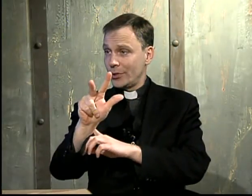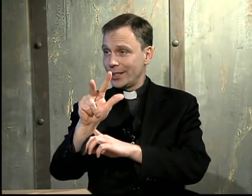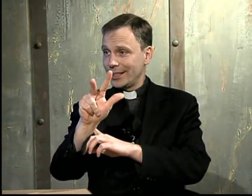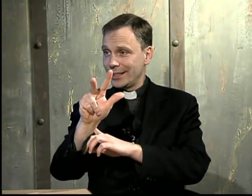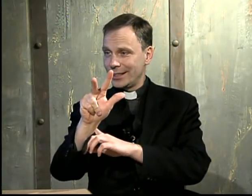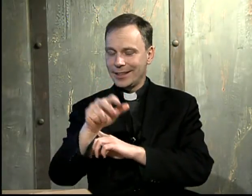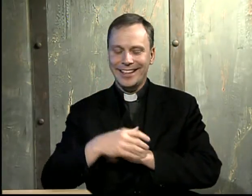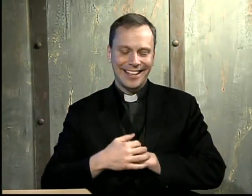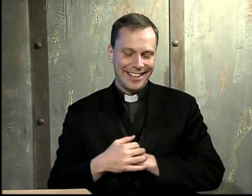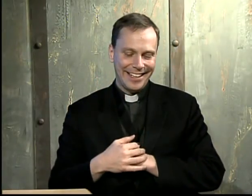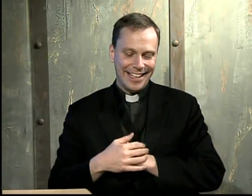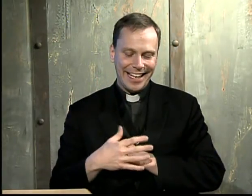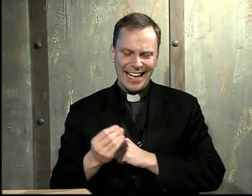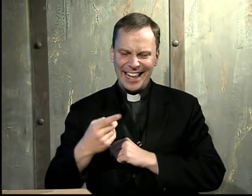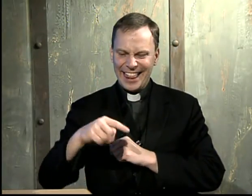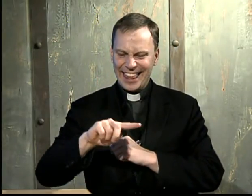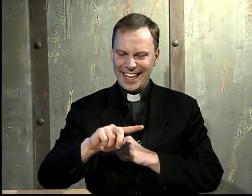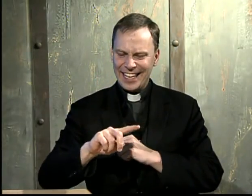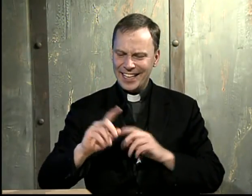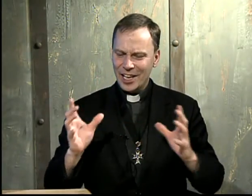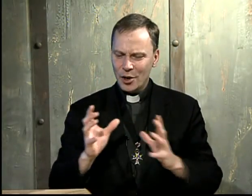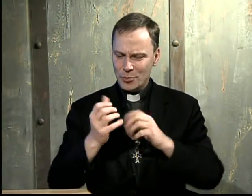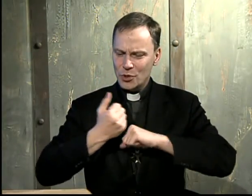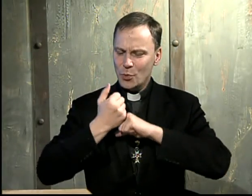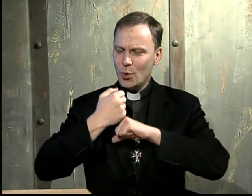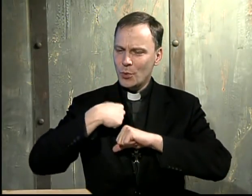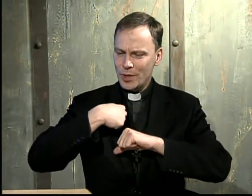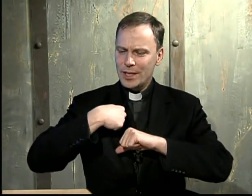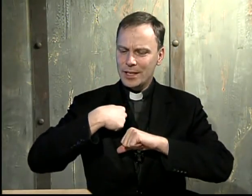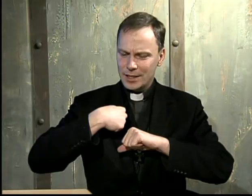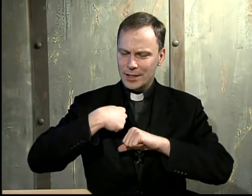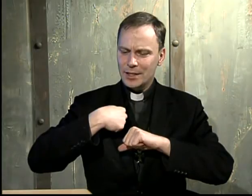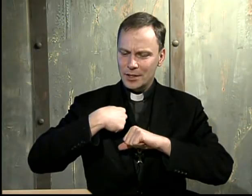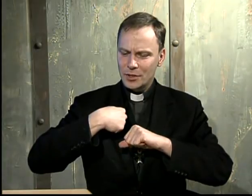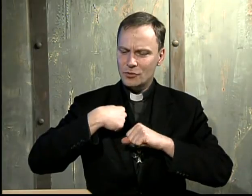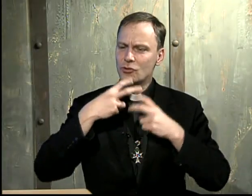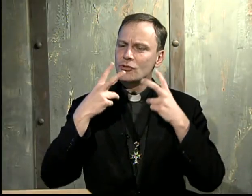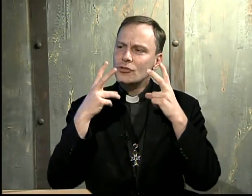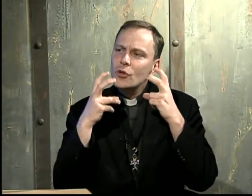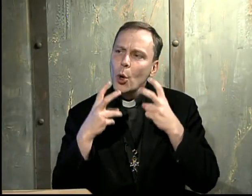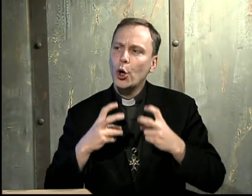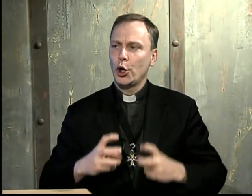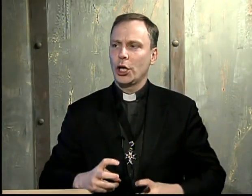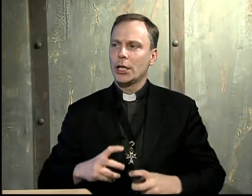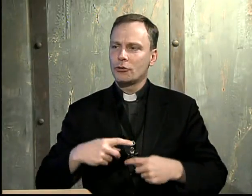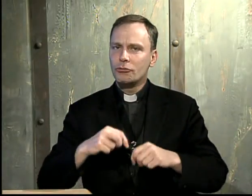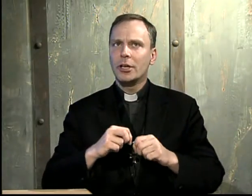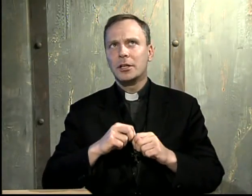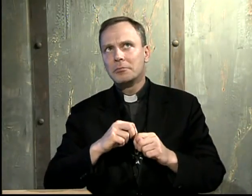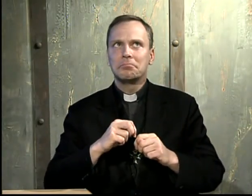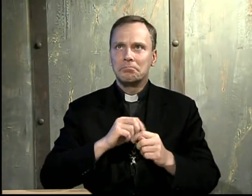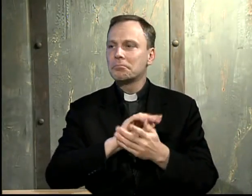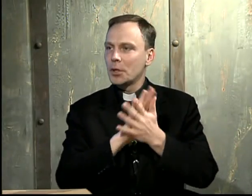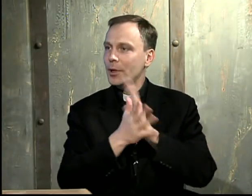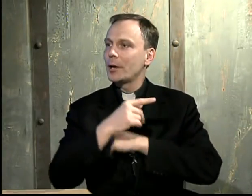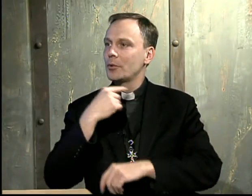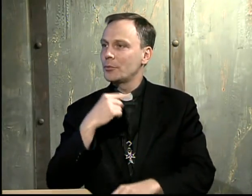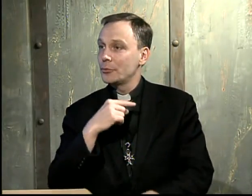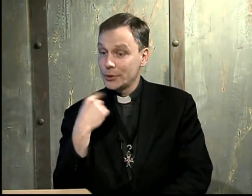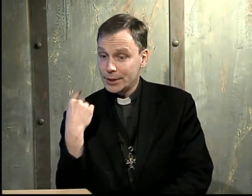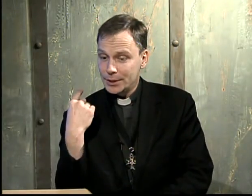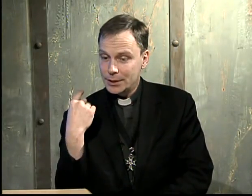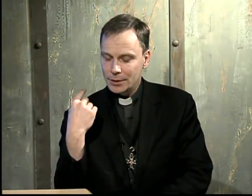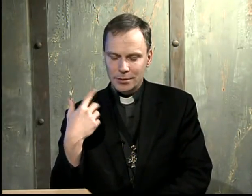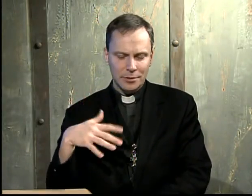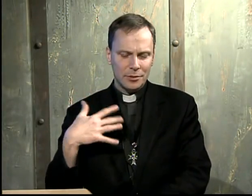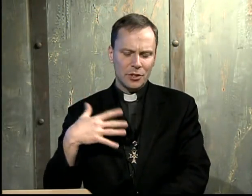It was council number 1, 2, 3 I was involved in. And they were a great, encouraging, and supportive community